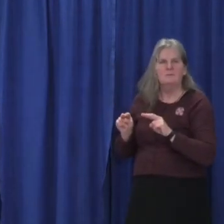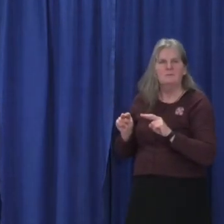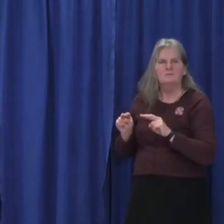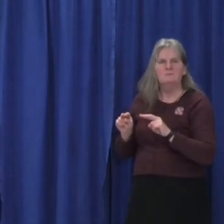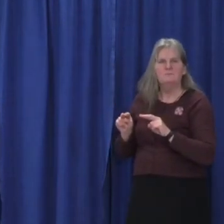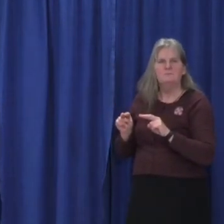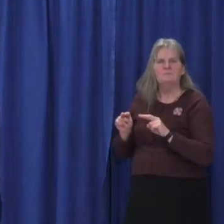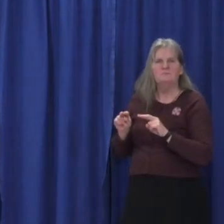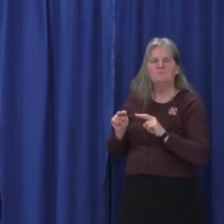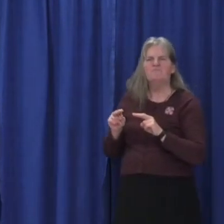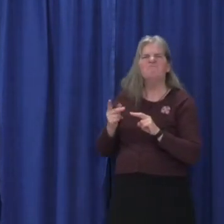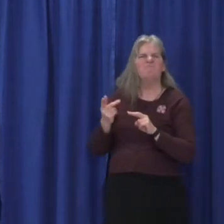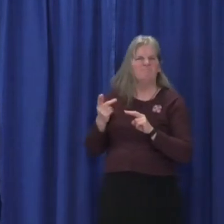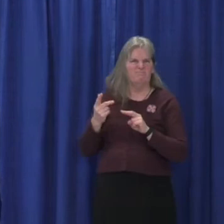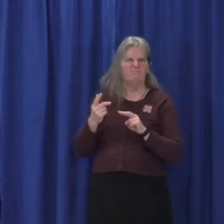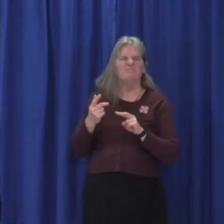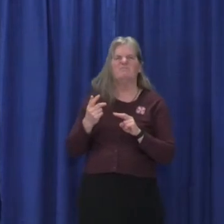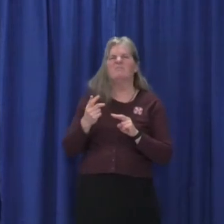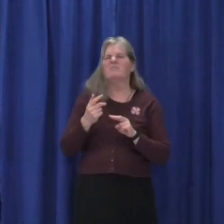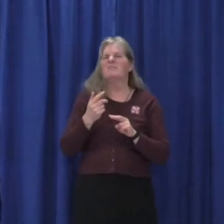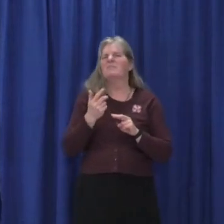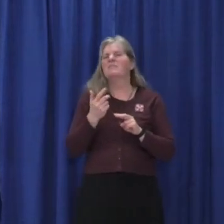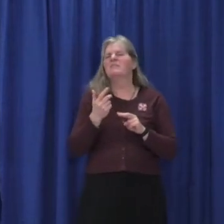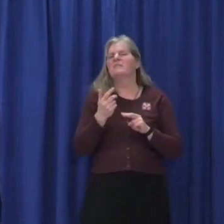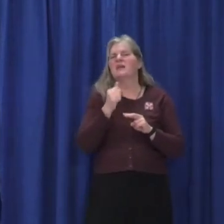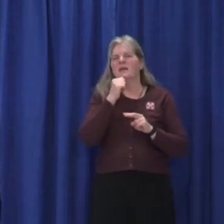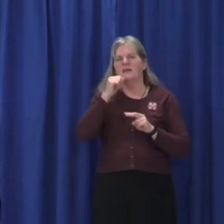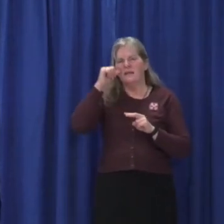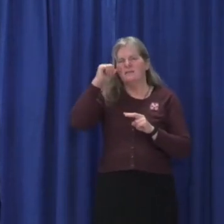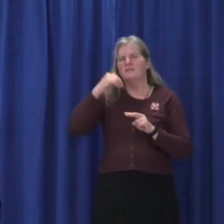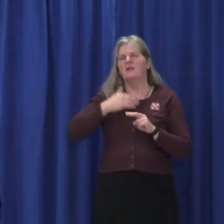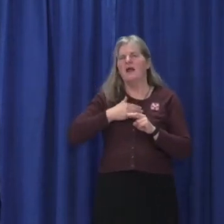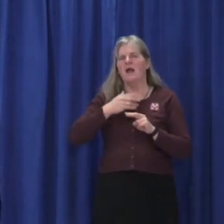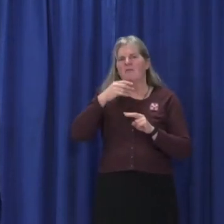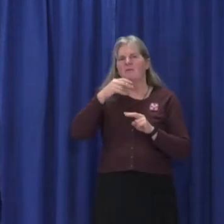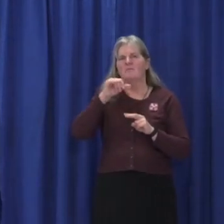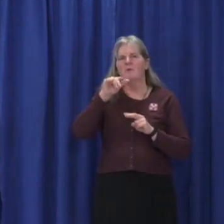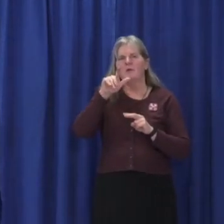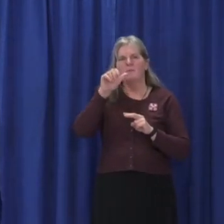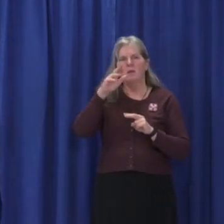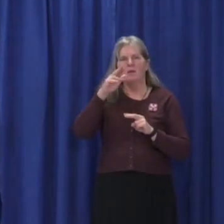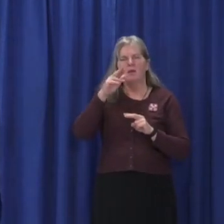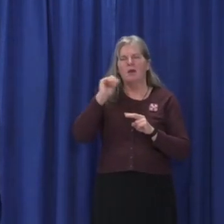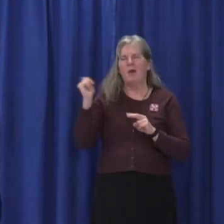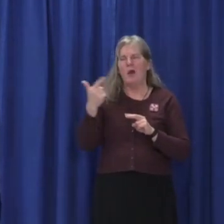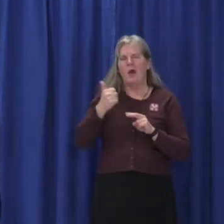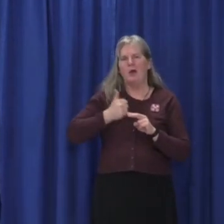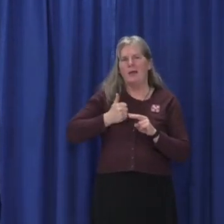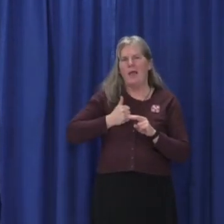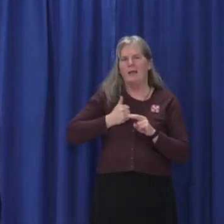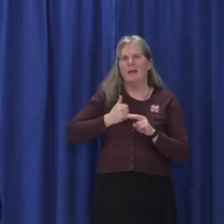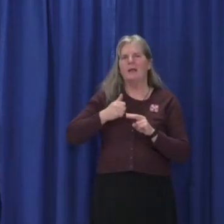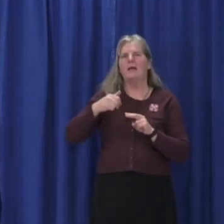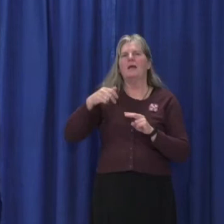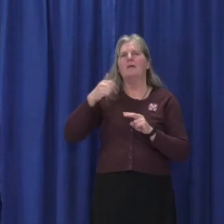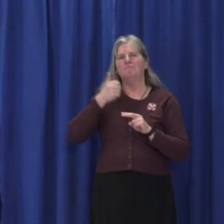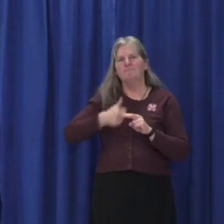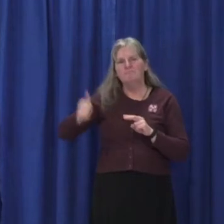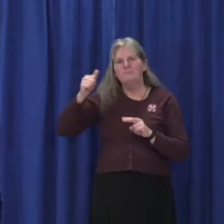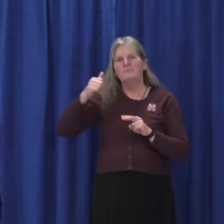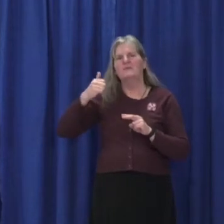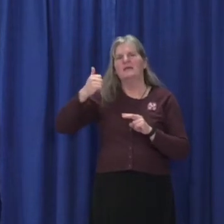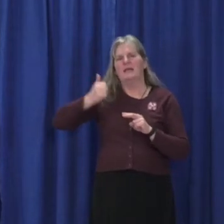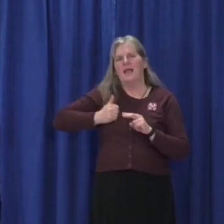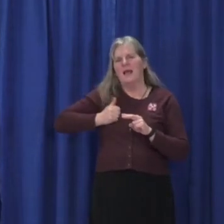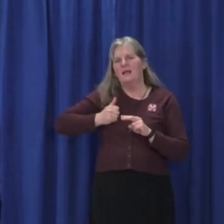the majority of the conversation with a First Minister's call yesterday with the premiers and the Prime Minister. We need to be very careful during the